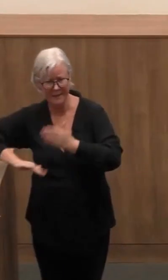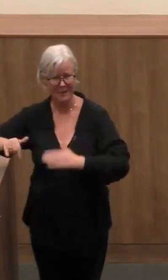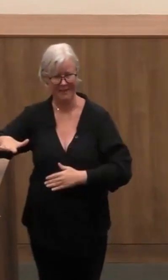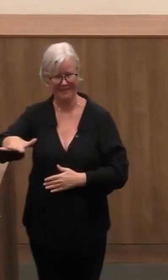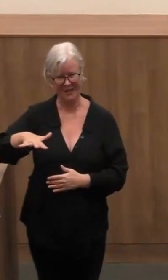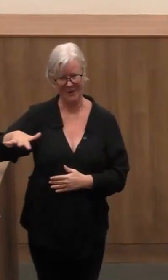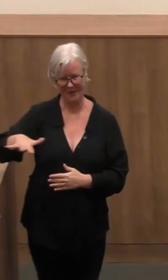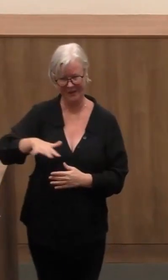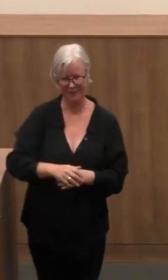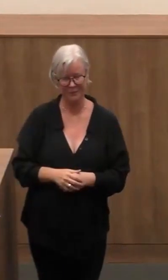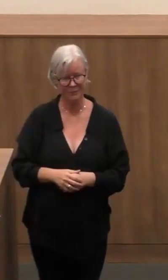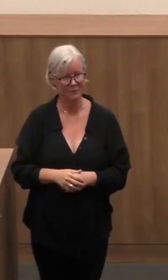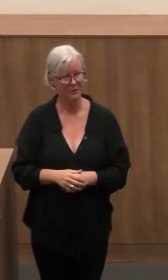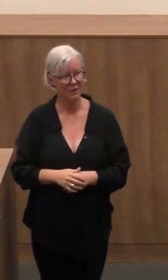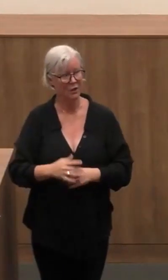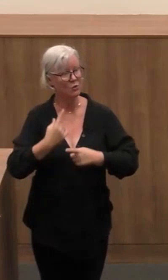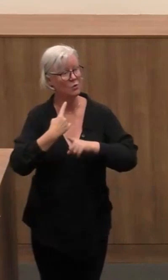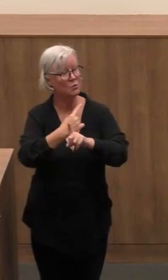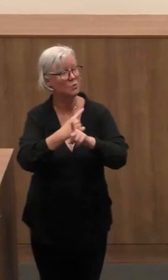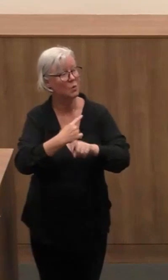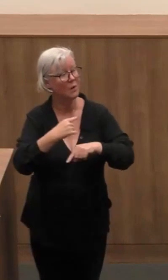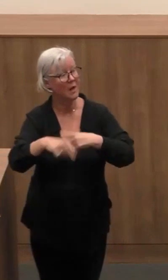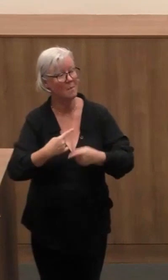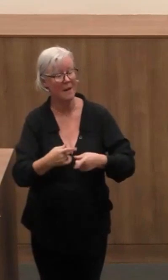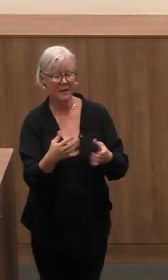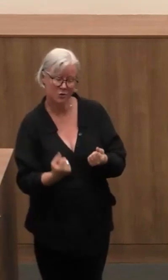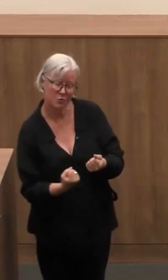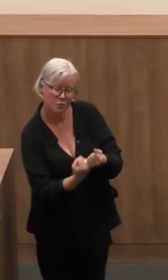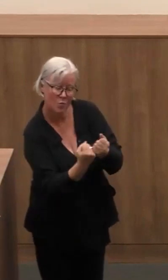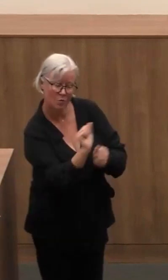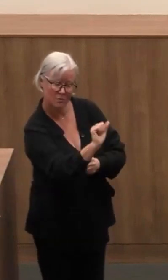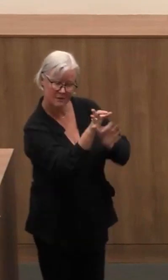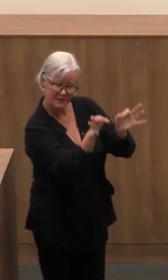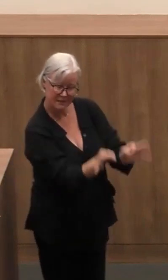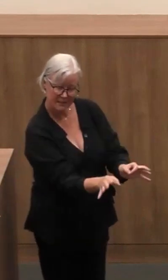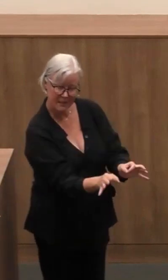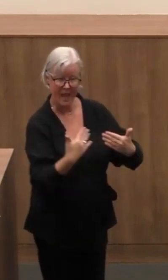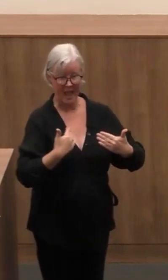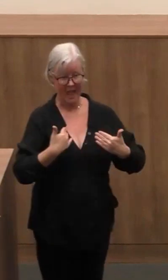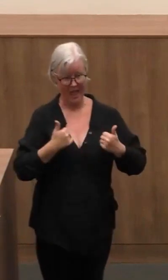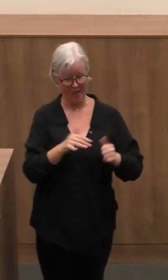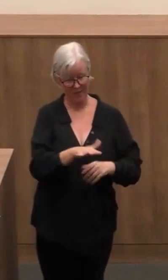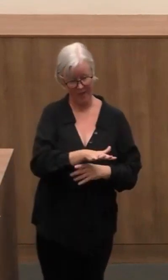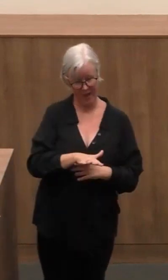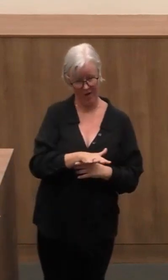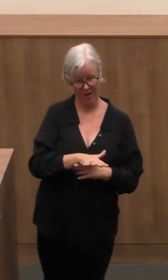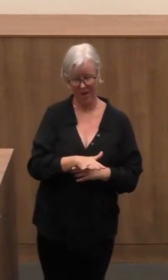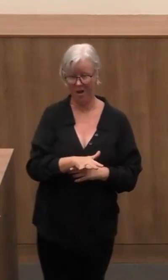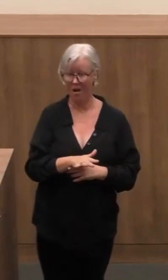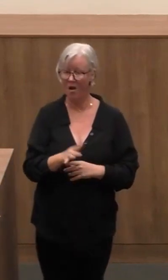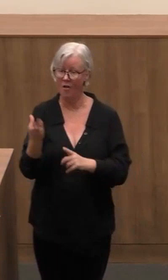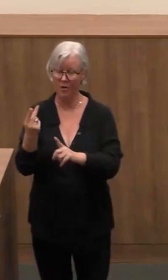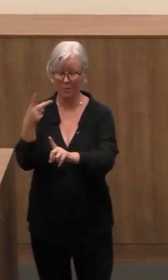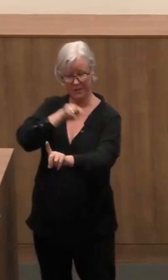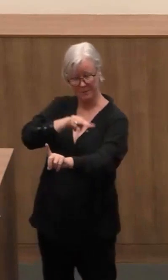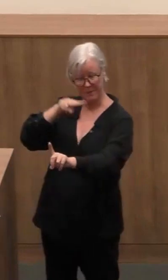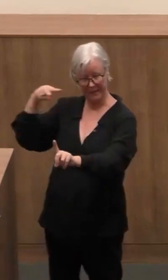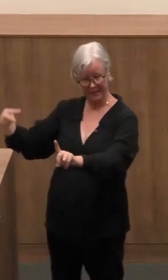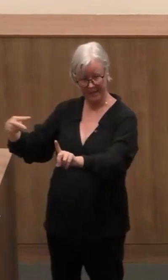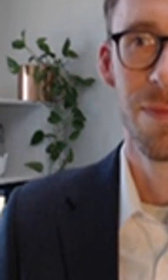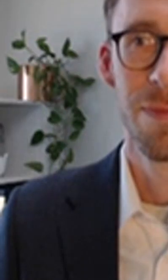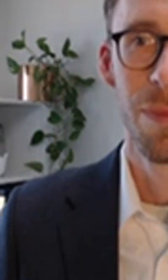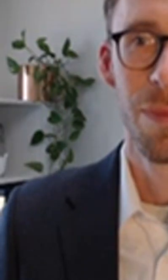to discuss supported decision-making in a healthcare setting from a human rights and legal perspective. Welcome, Dr